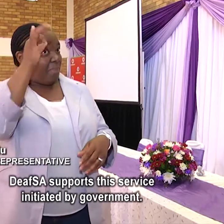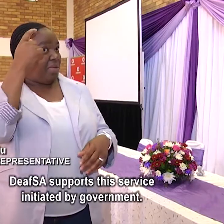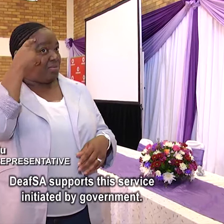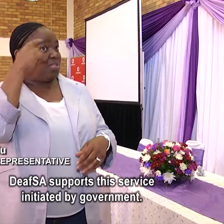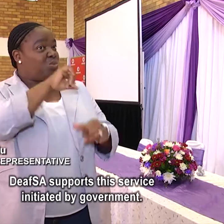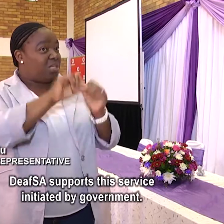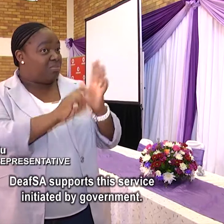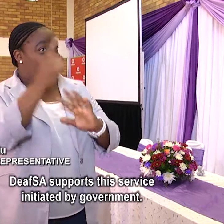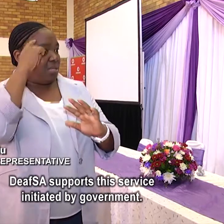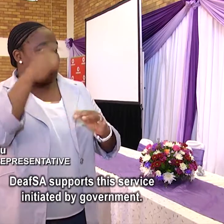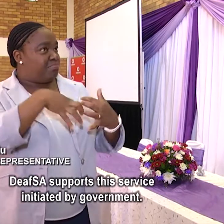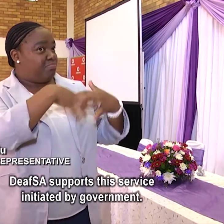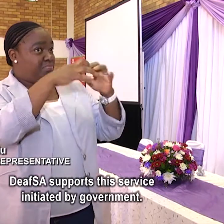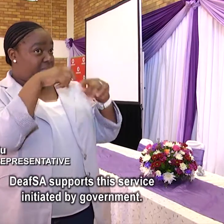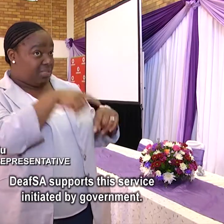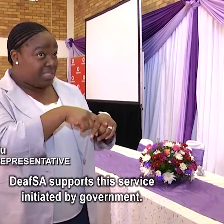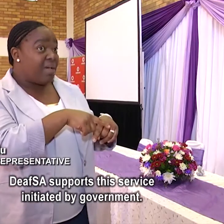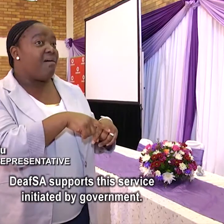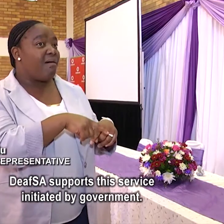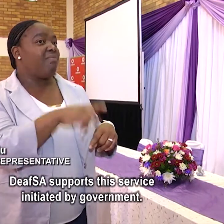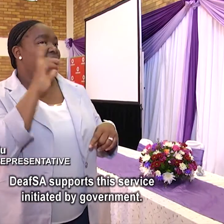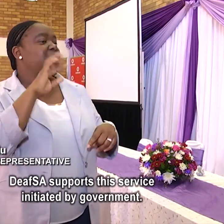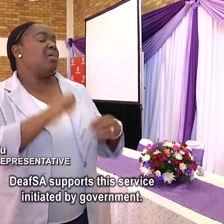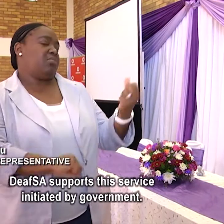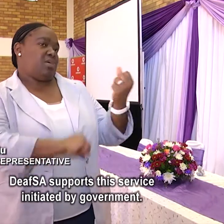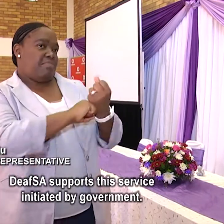DEFSA supports the service initiated by government.